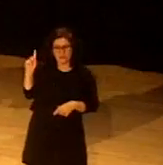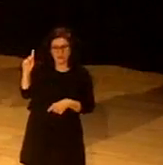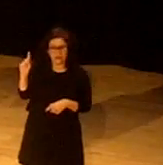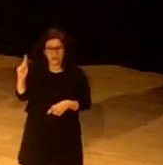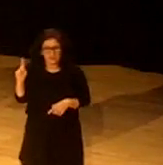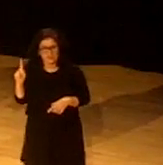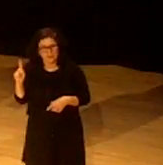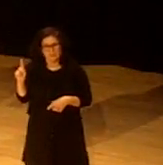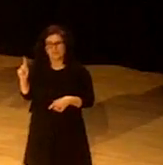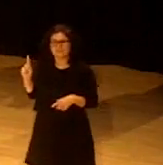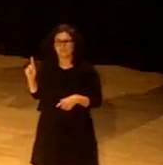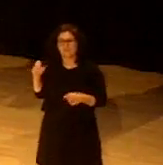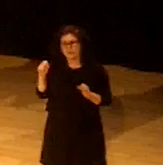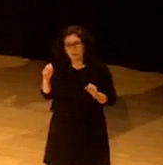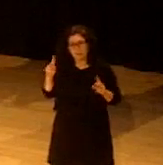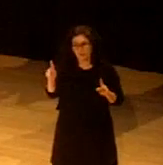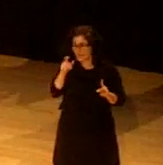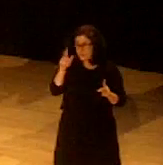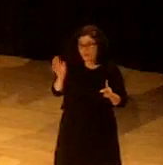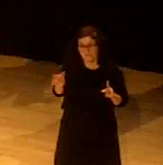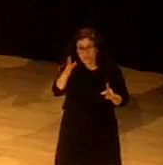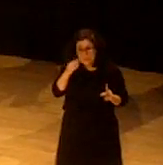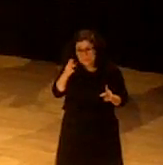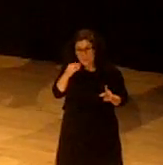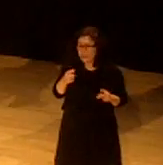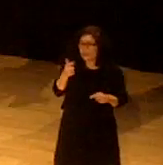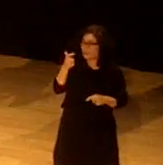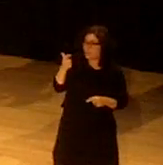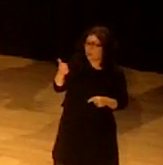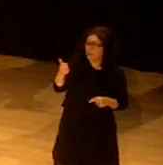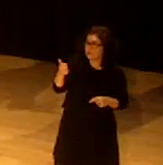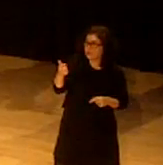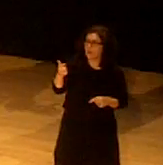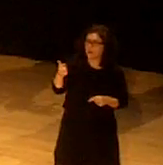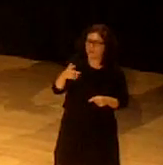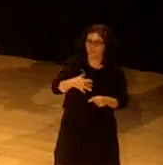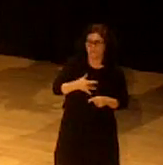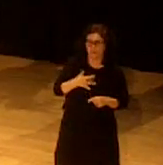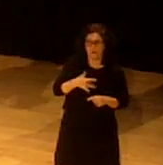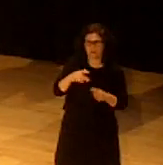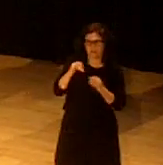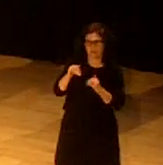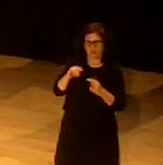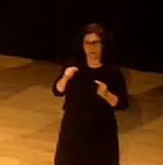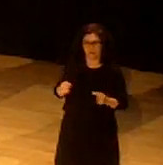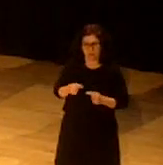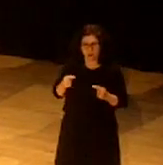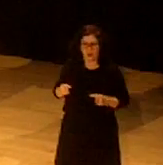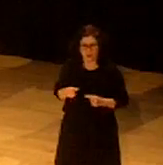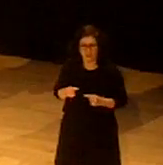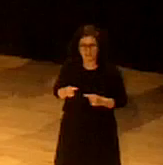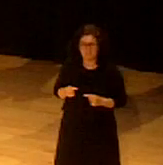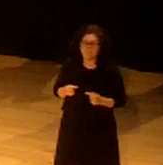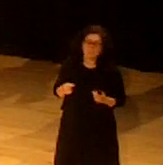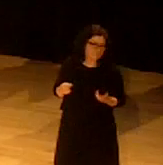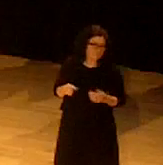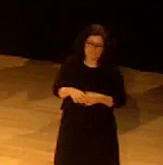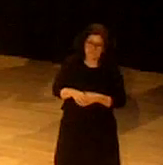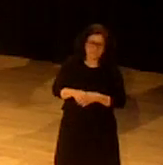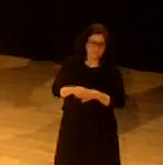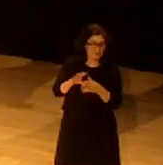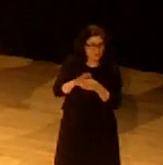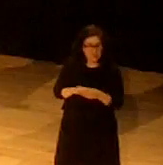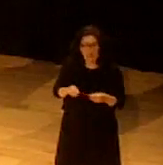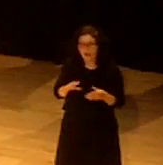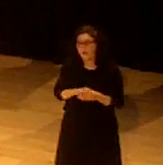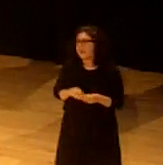sense to somebody who might feel that similar pain, and simply to say, despite all the construct of the narrative and all the